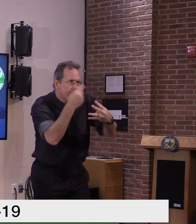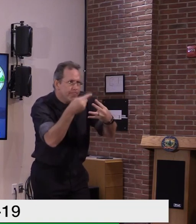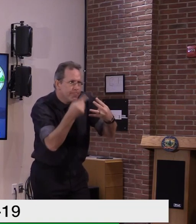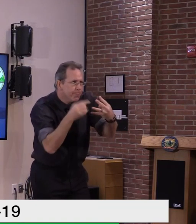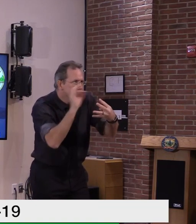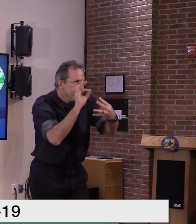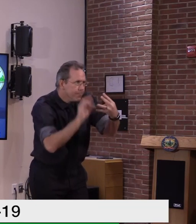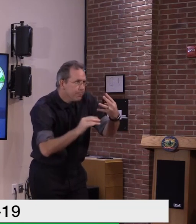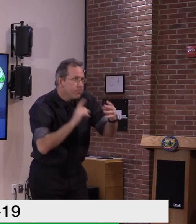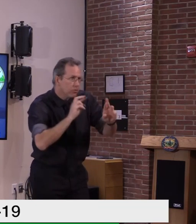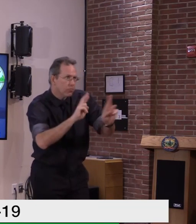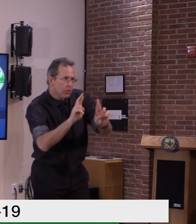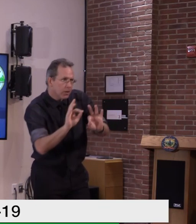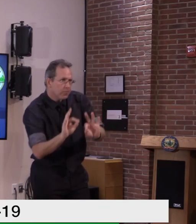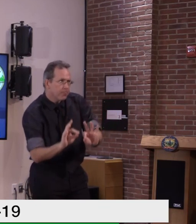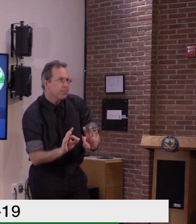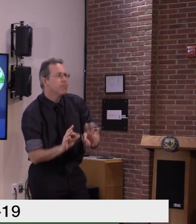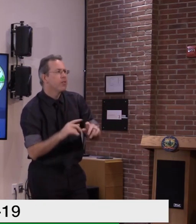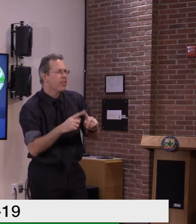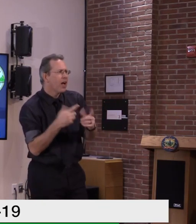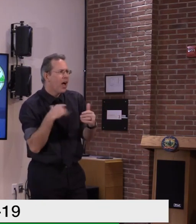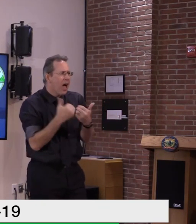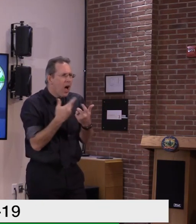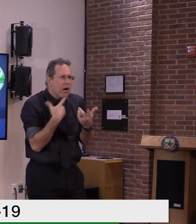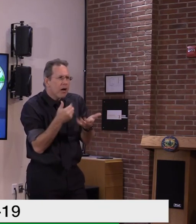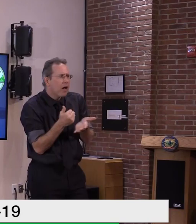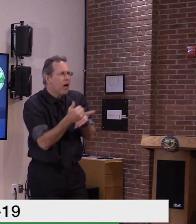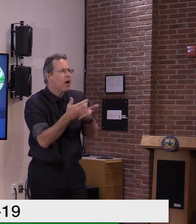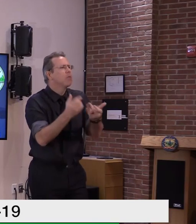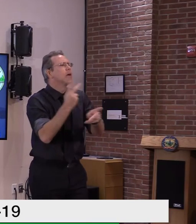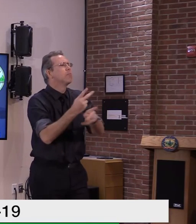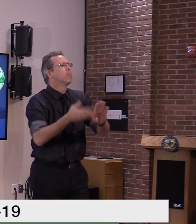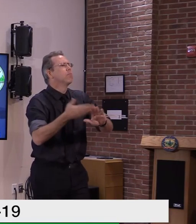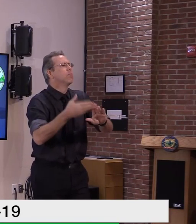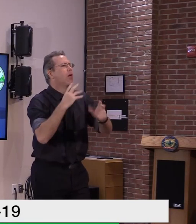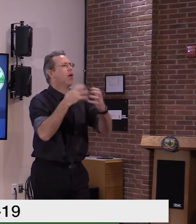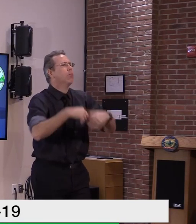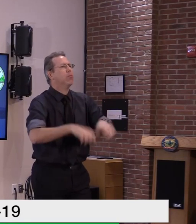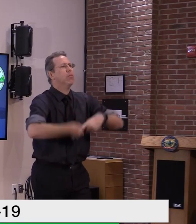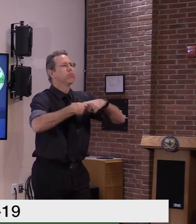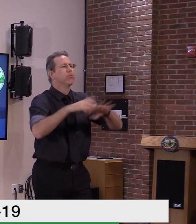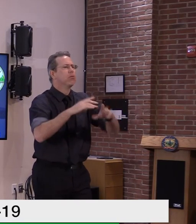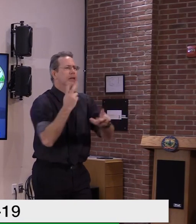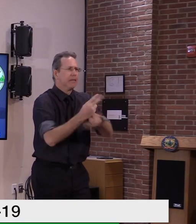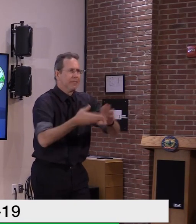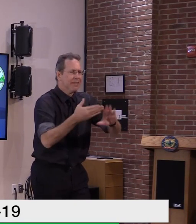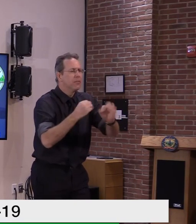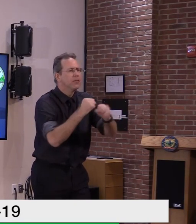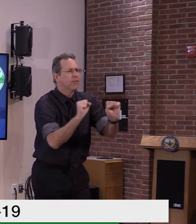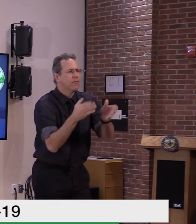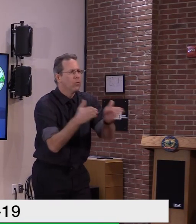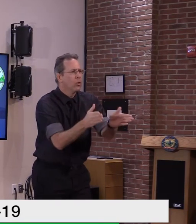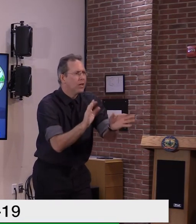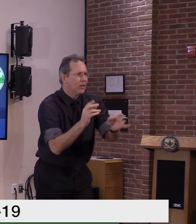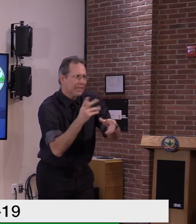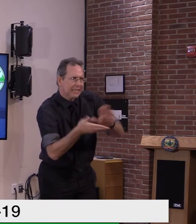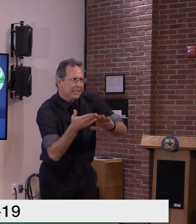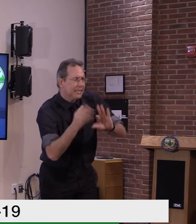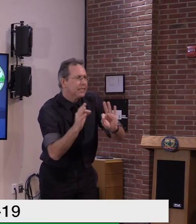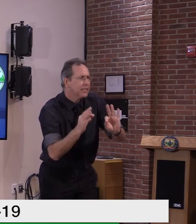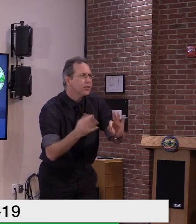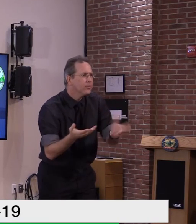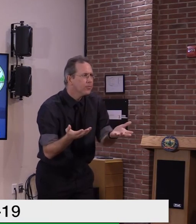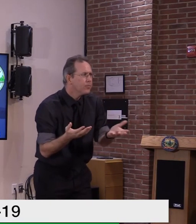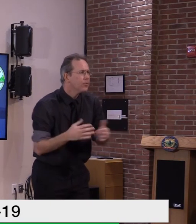about how do you operate in a potential COVID environment. And again, I use the word